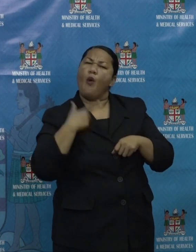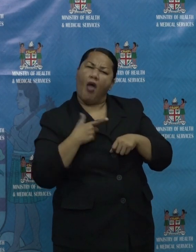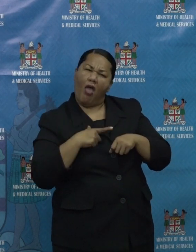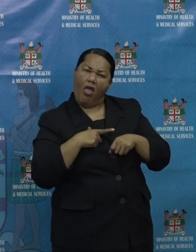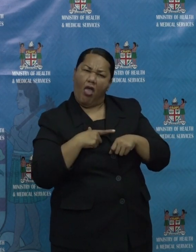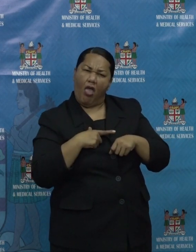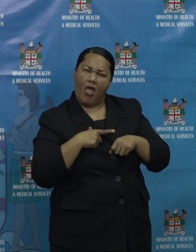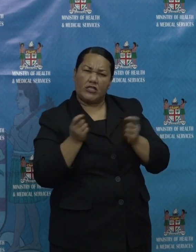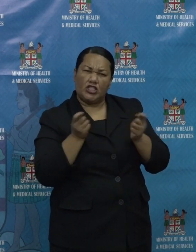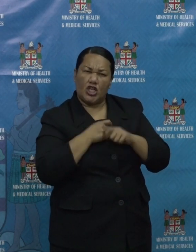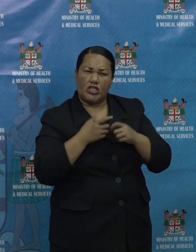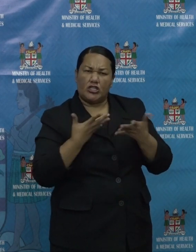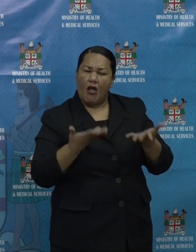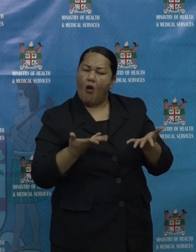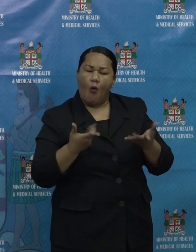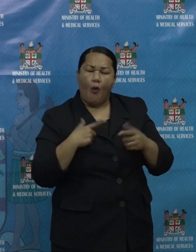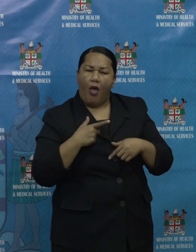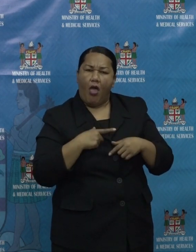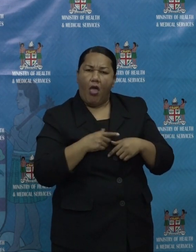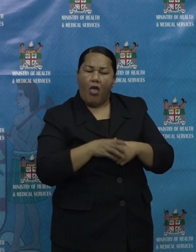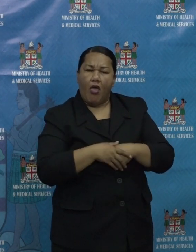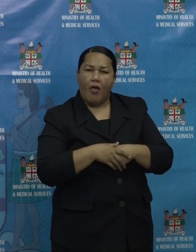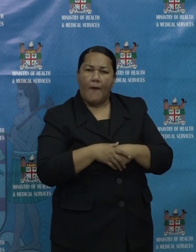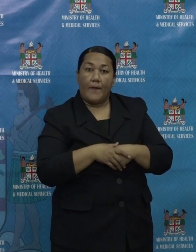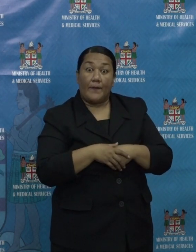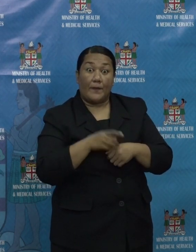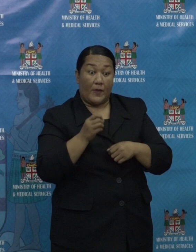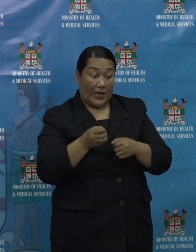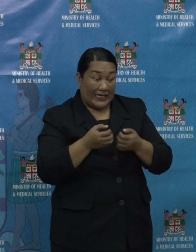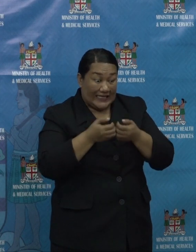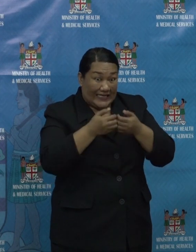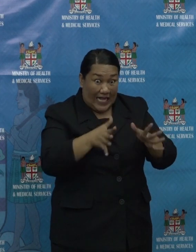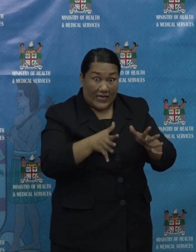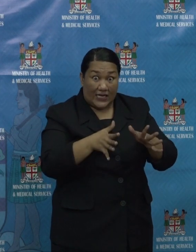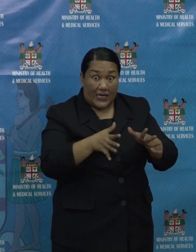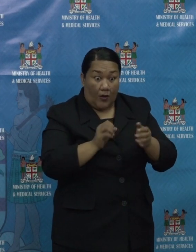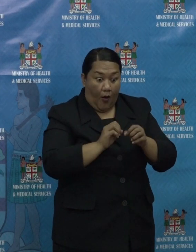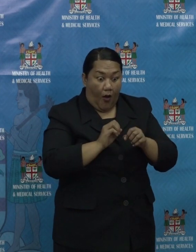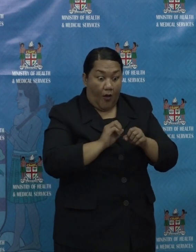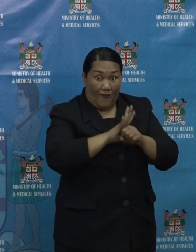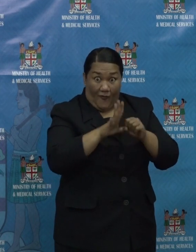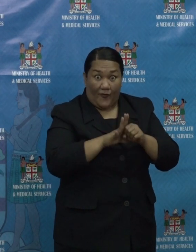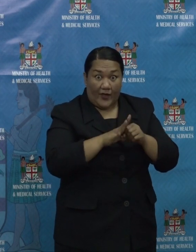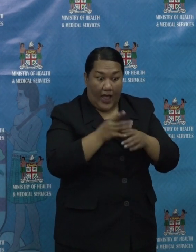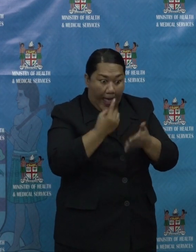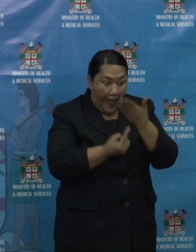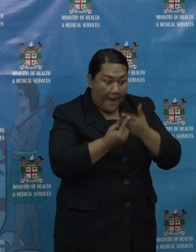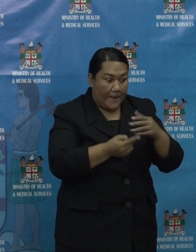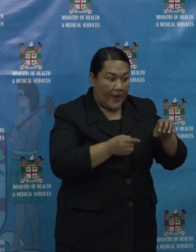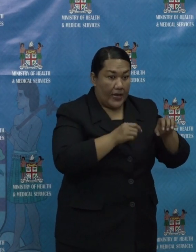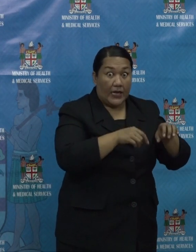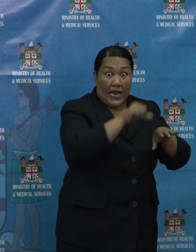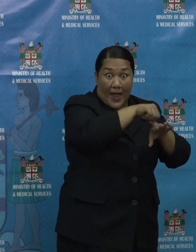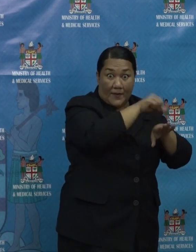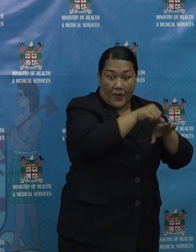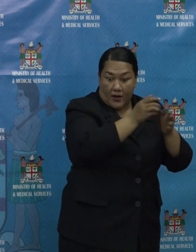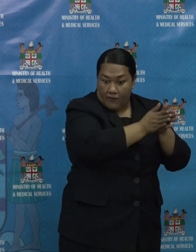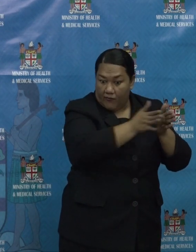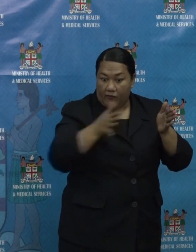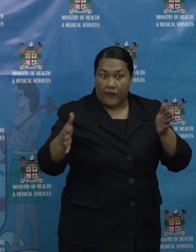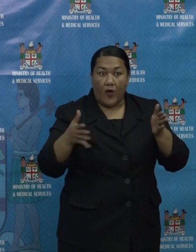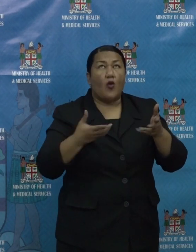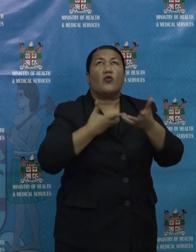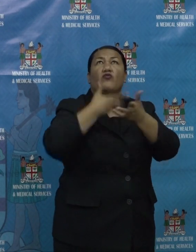now? So when the outbreak first started in April, we consulted with the World Health Organization and other international